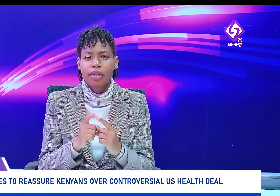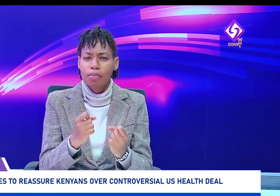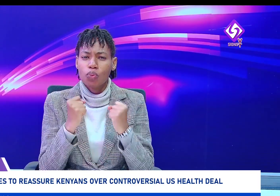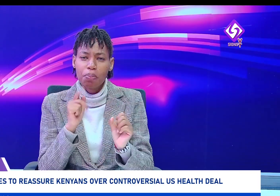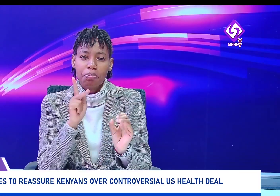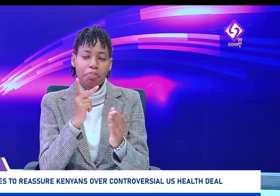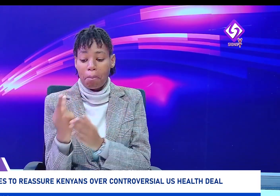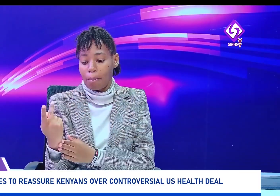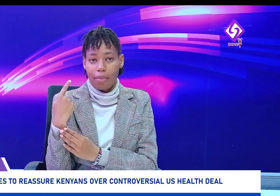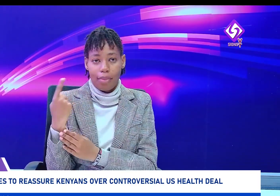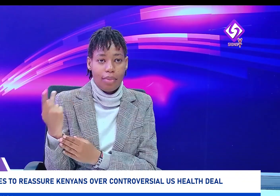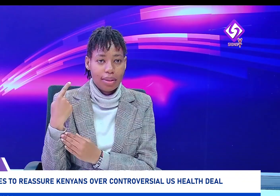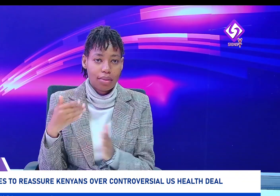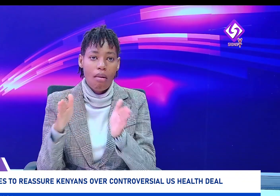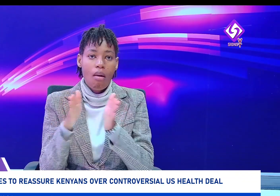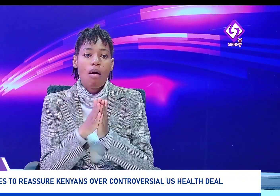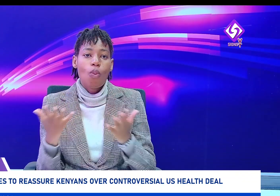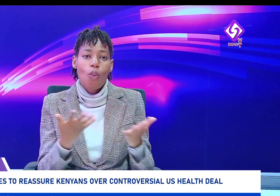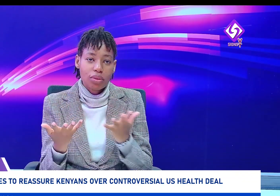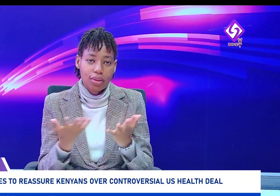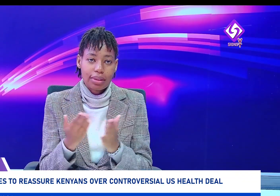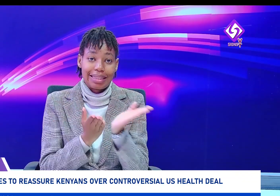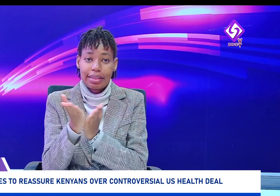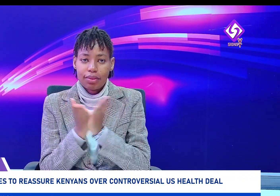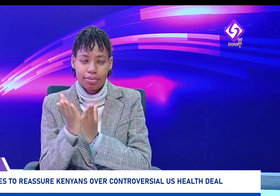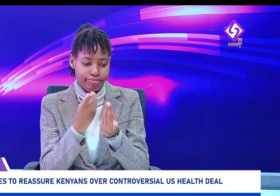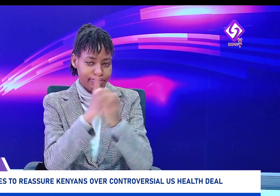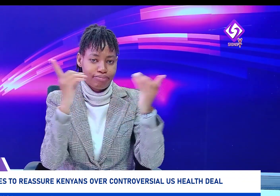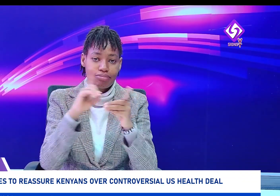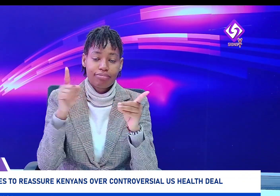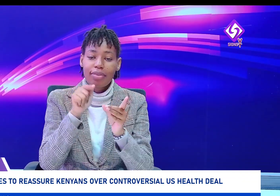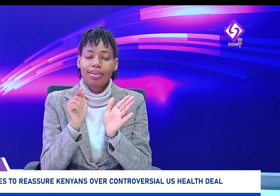commitment to strengthen partnerships and enhance service delivery to the public.